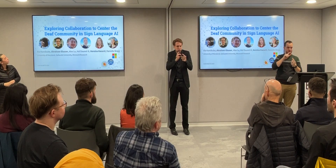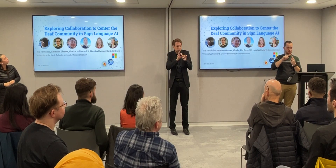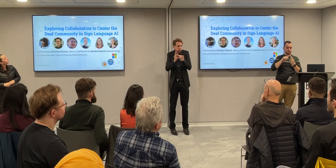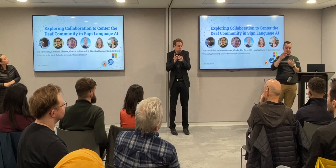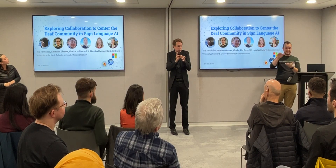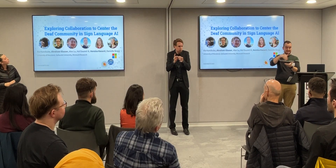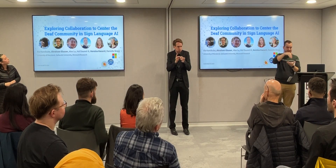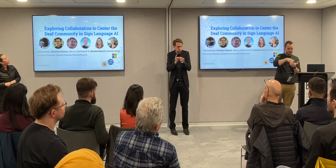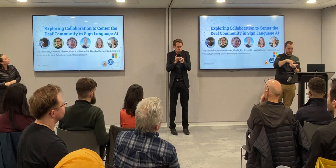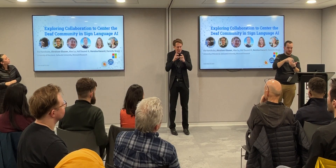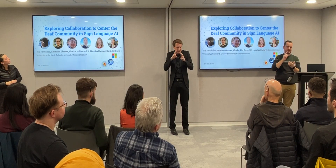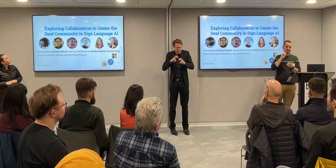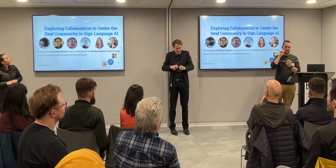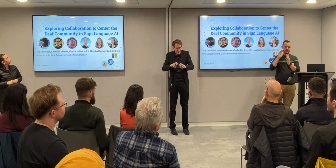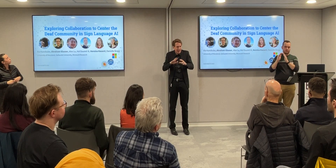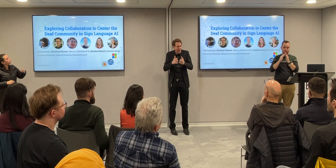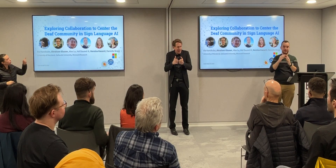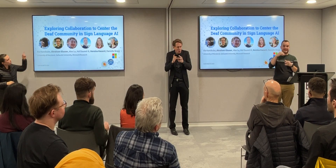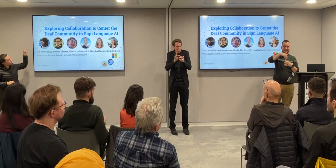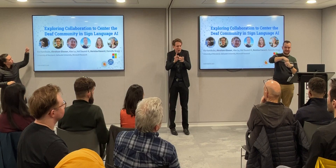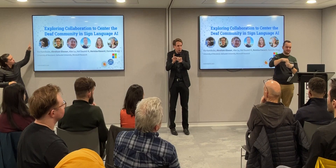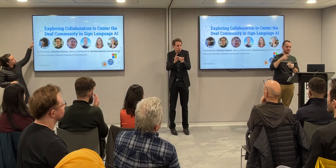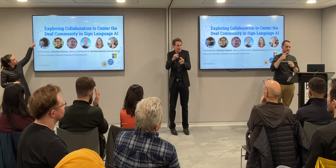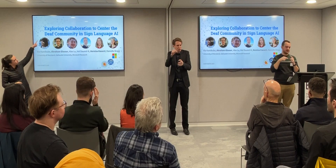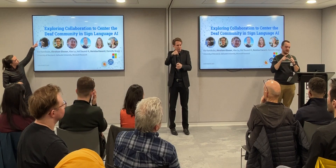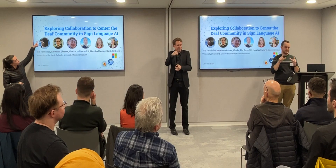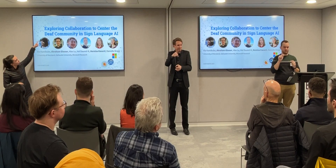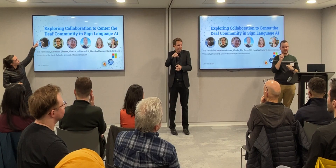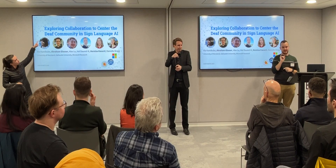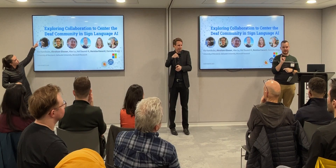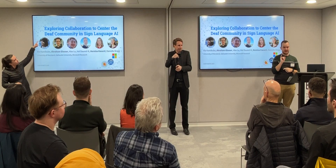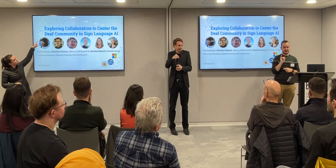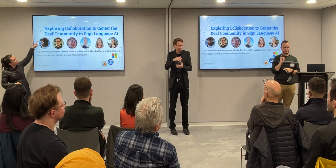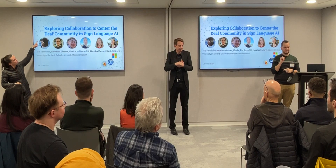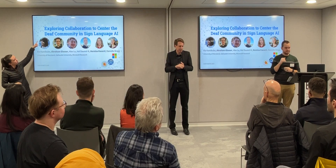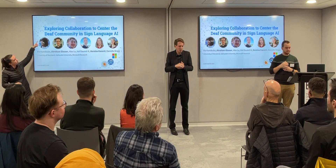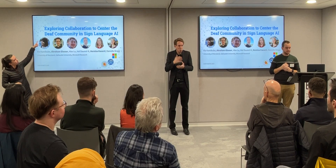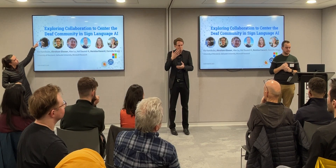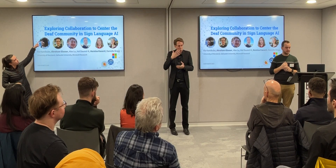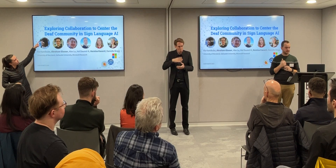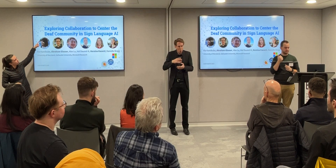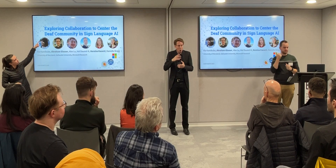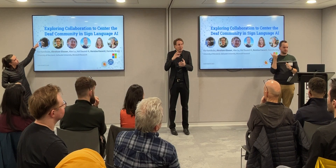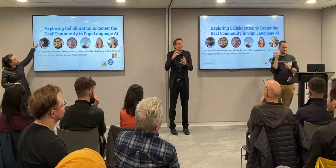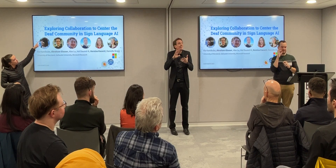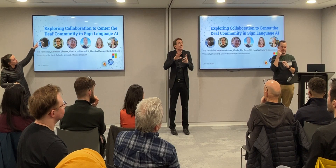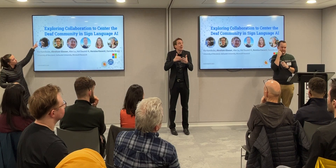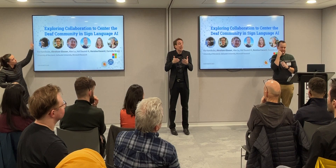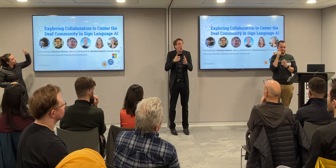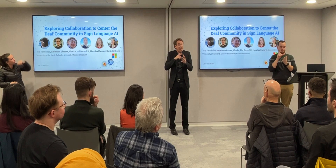So the title is Exploring Collaboration to Center the Deaf Community in Sign Language AI.